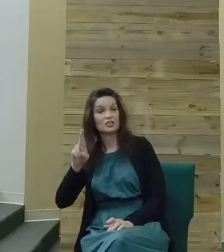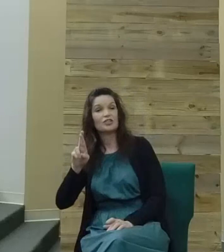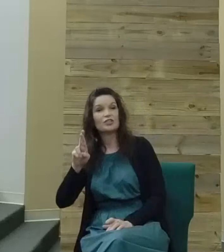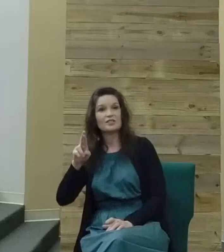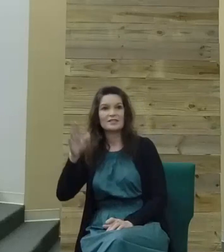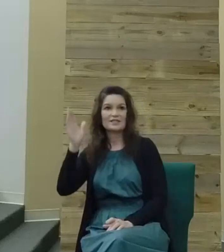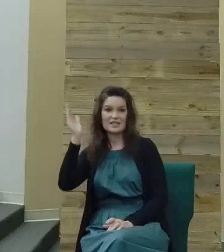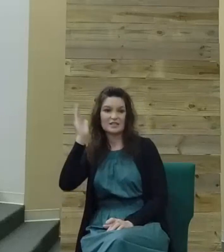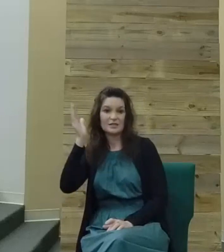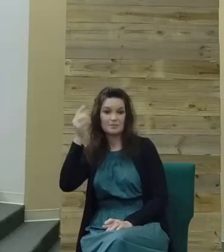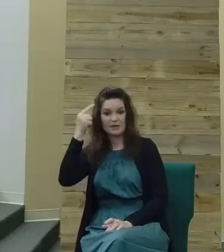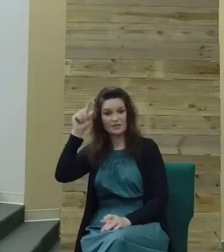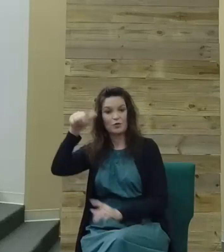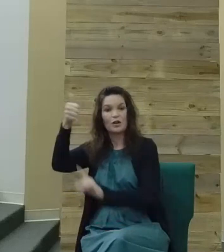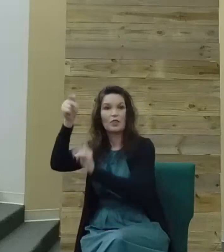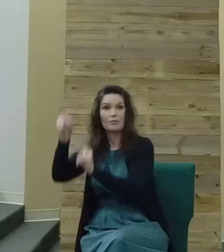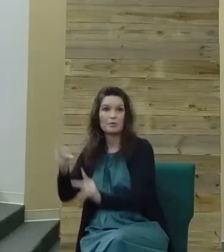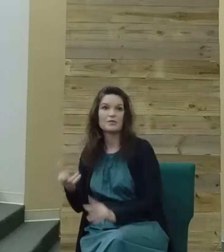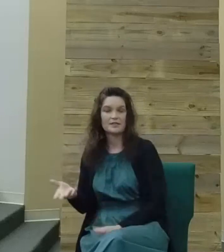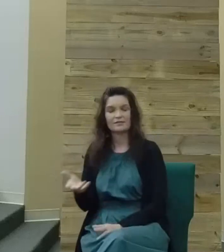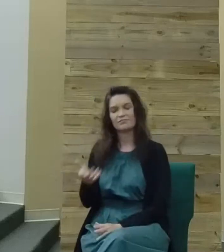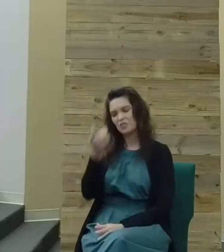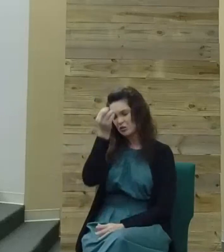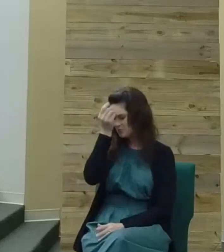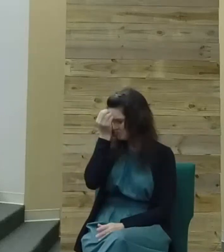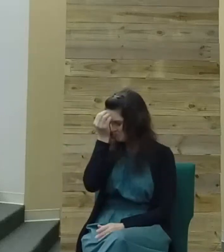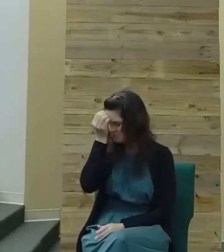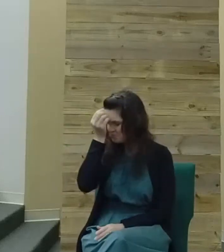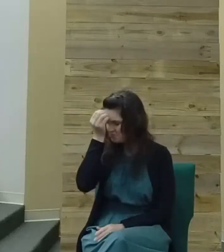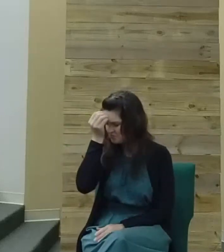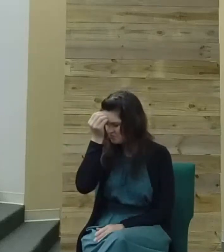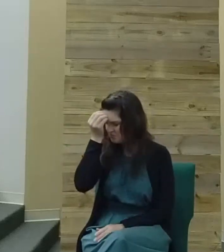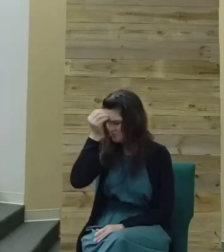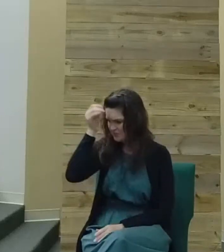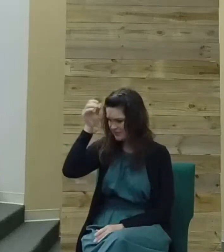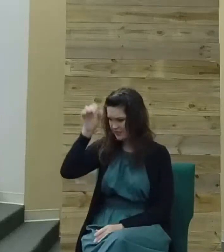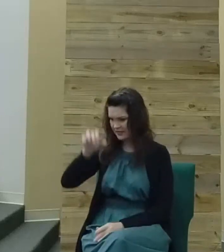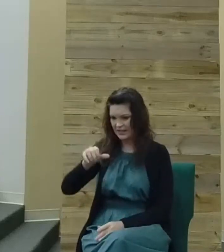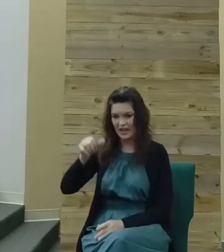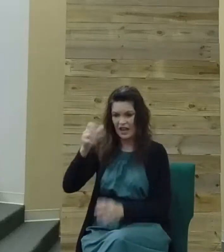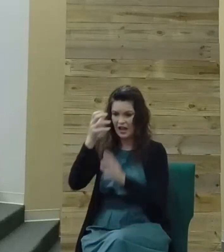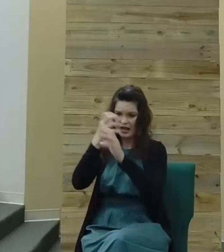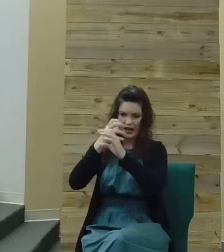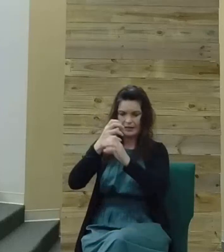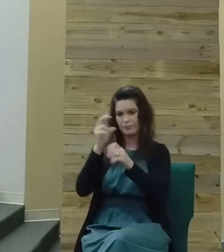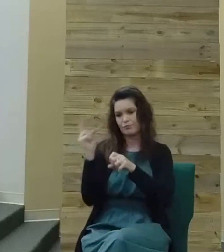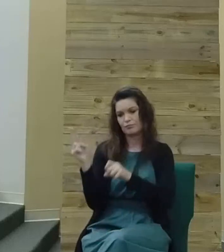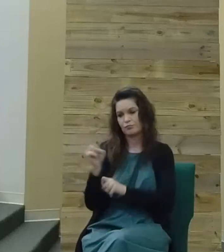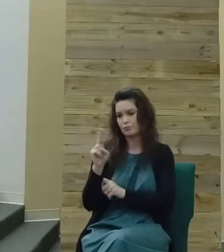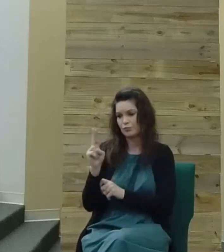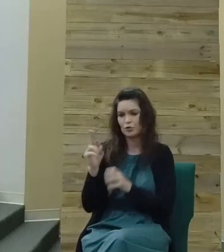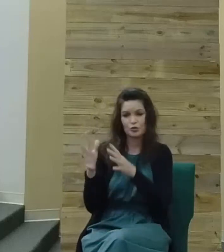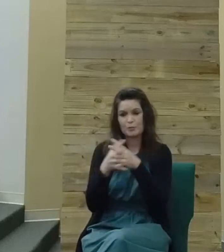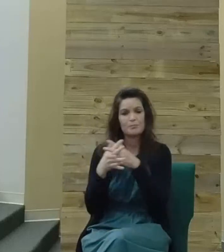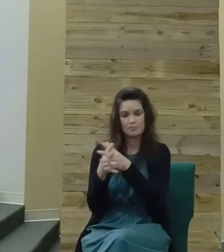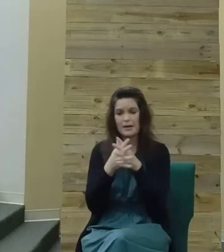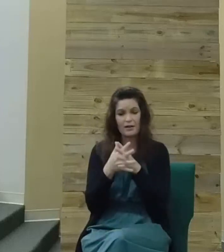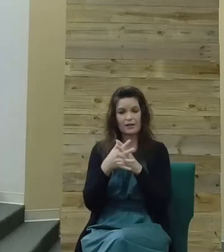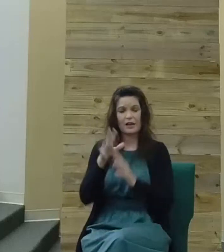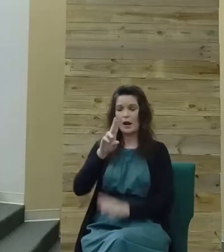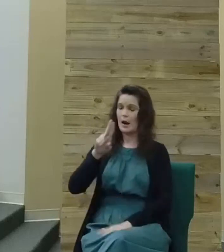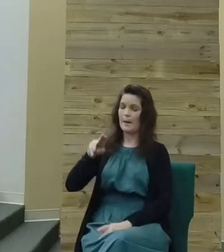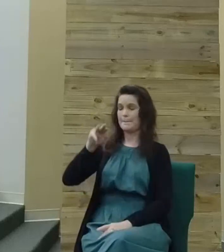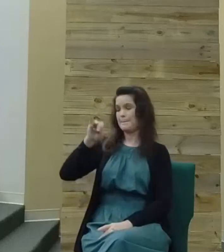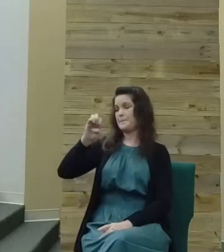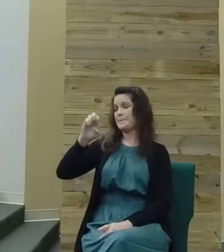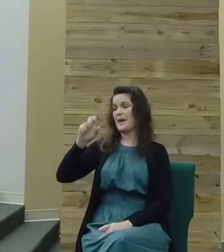who speaks and acts on behalf of another. So you think about an ambassador from the United States to a foreign country.